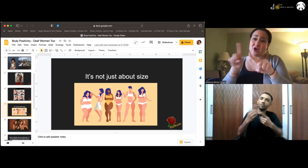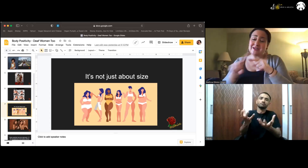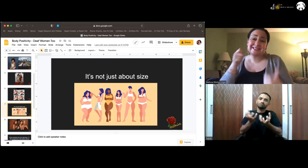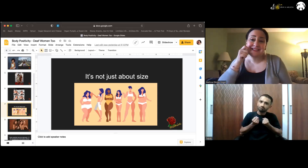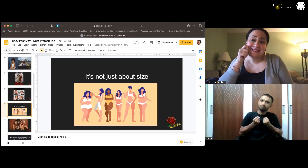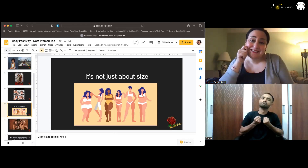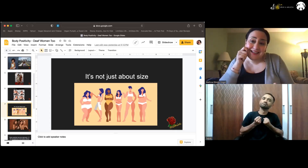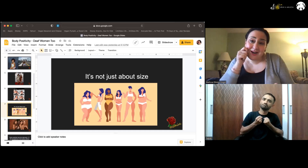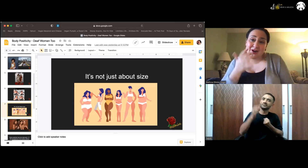the sizes.